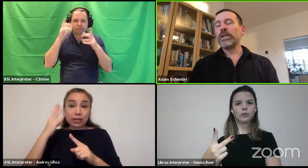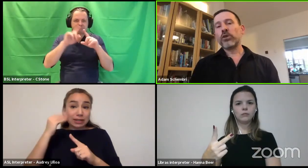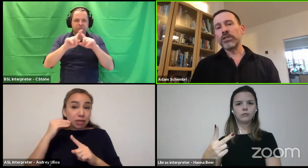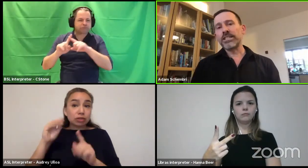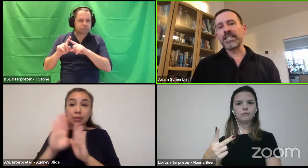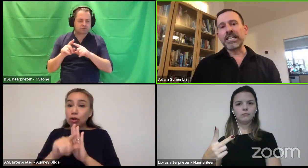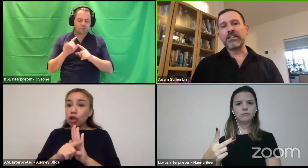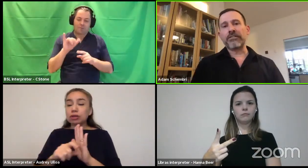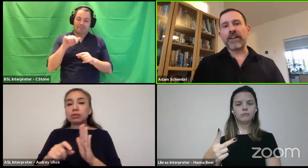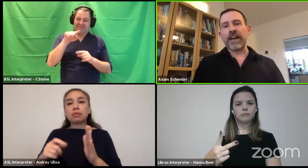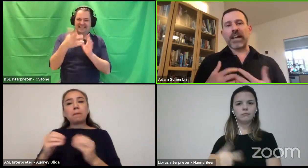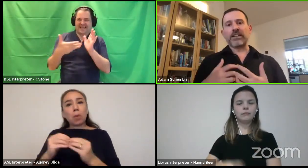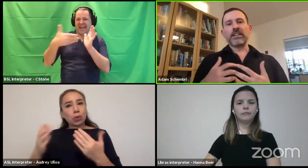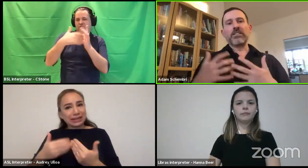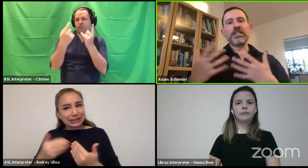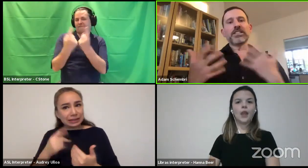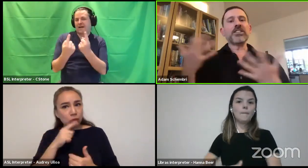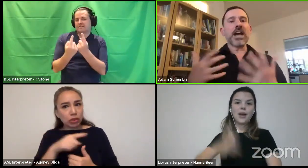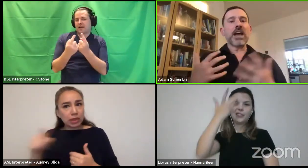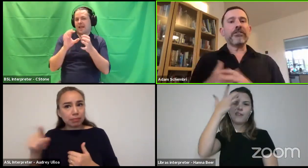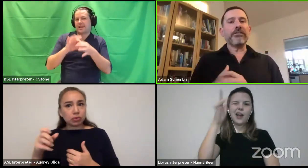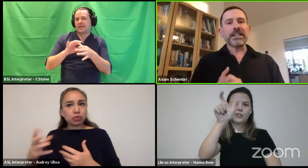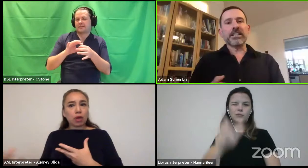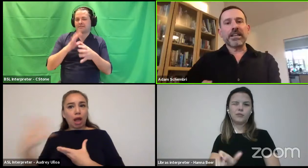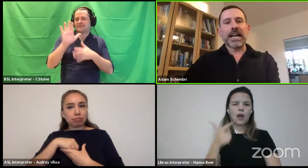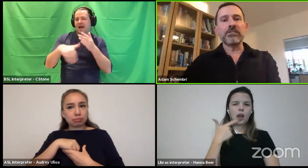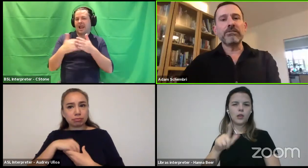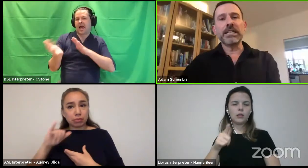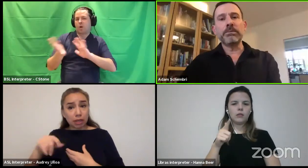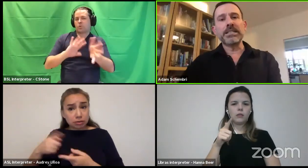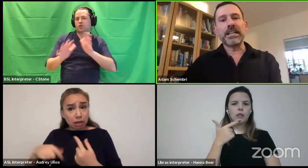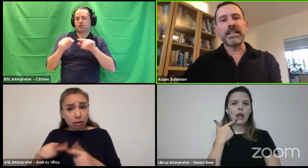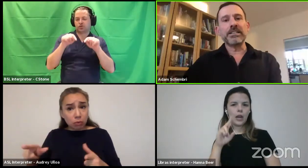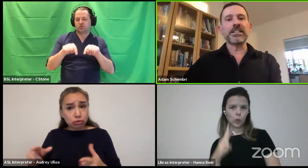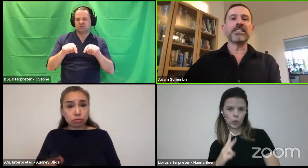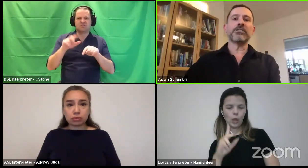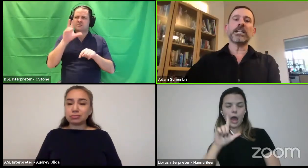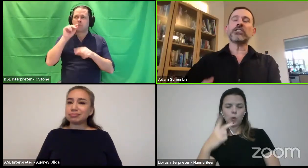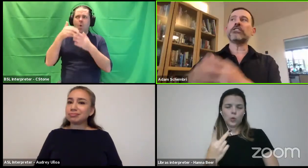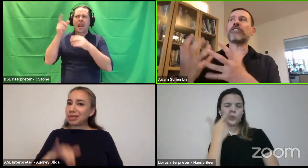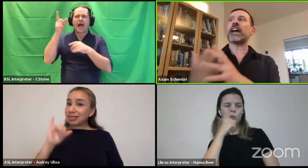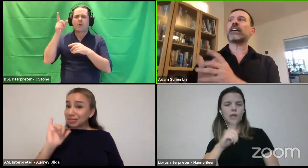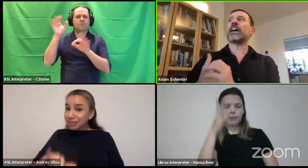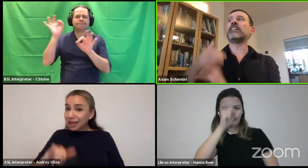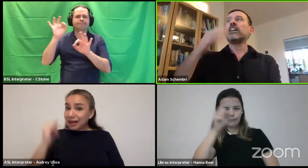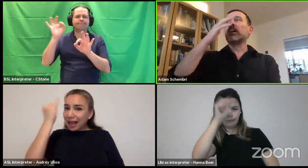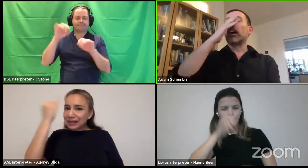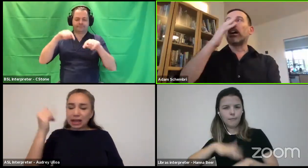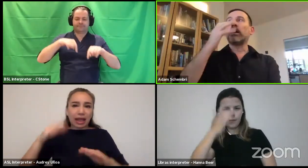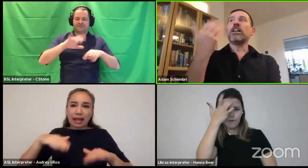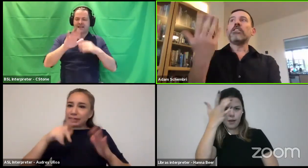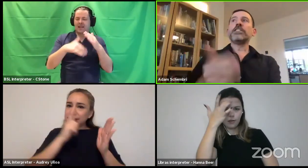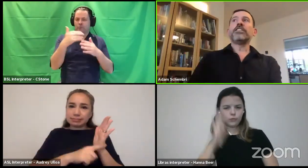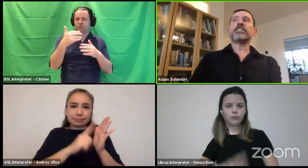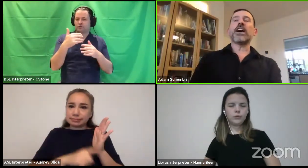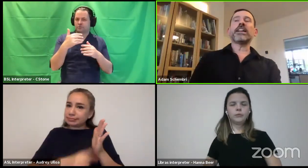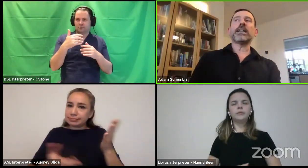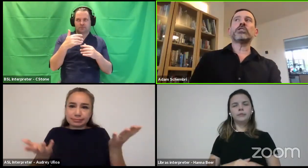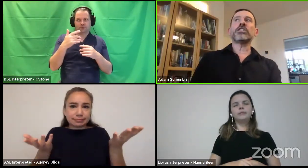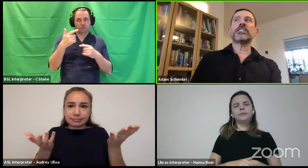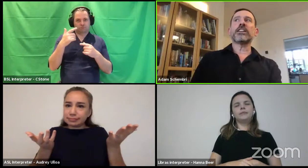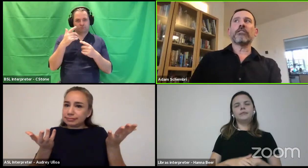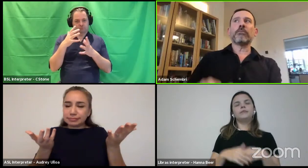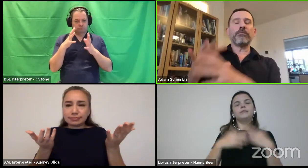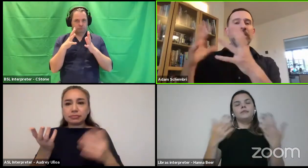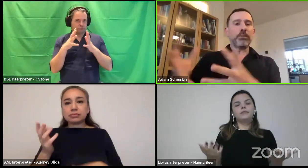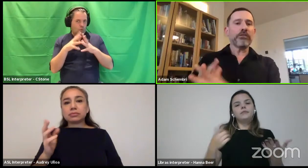So we could see the fact that this is another factor that hasn't really been taken into consideration, the fact that the sign